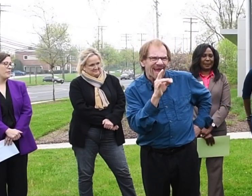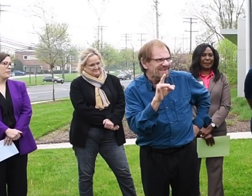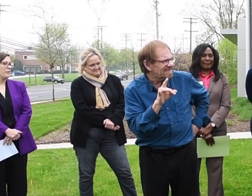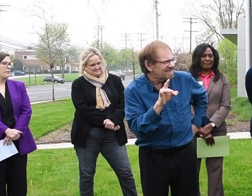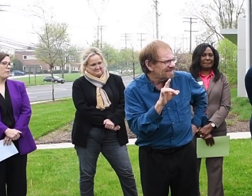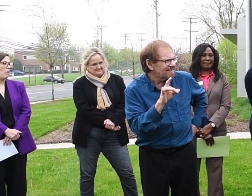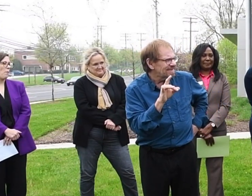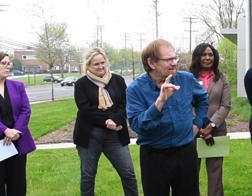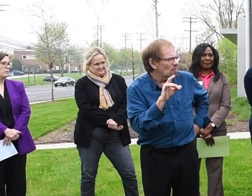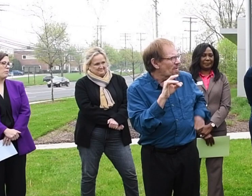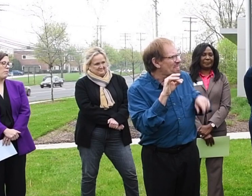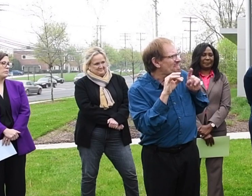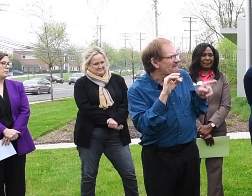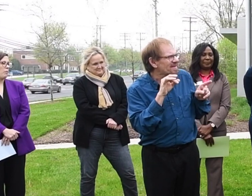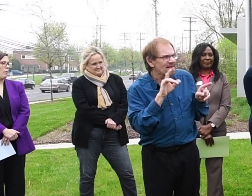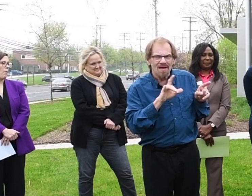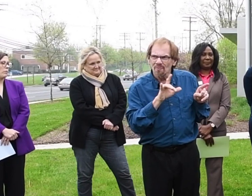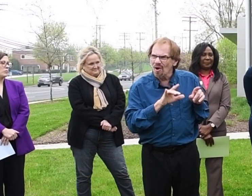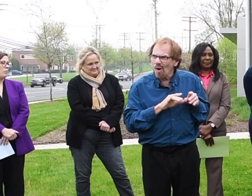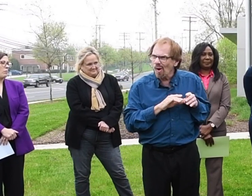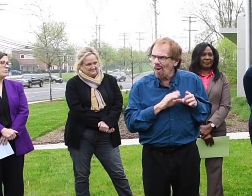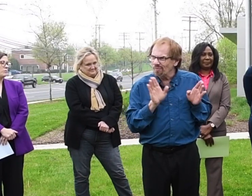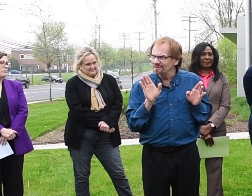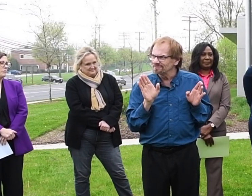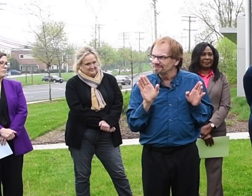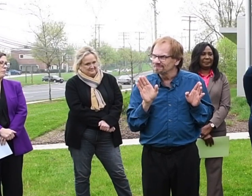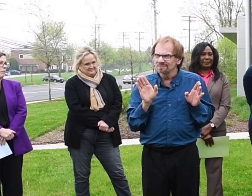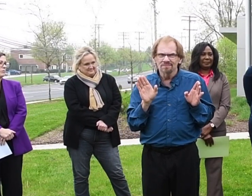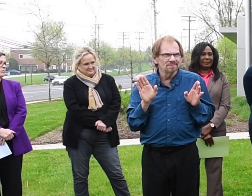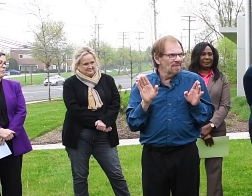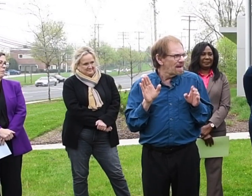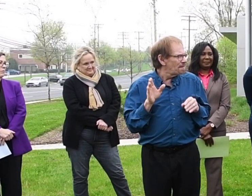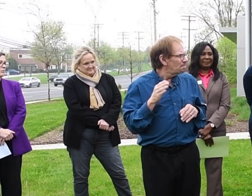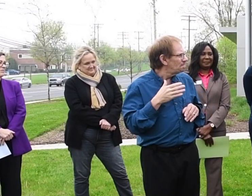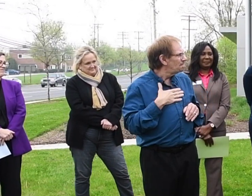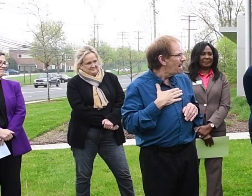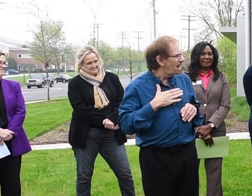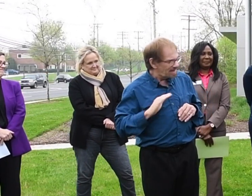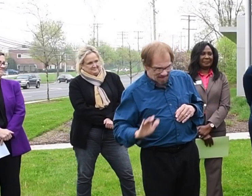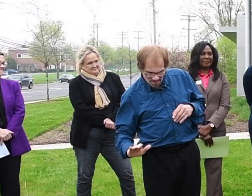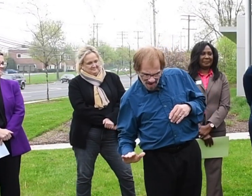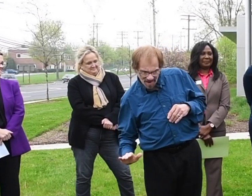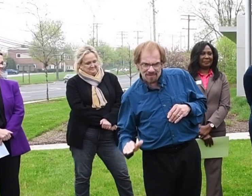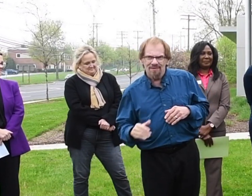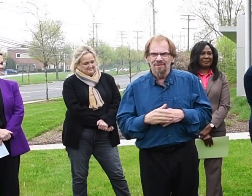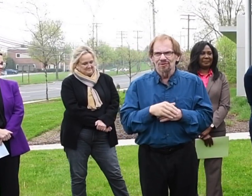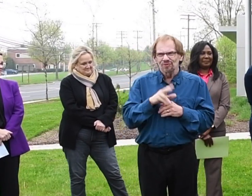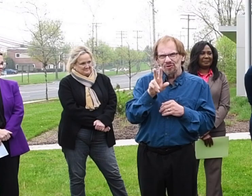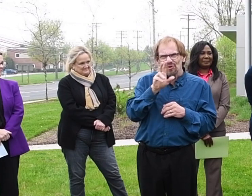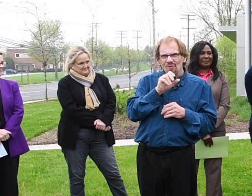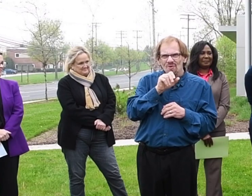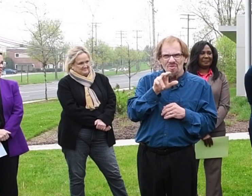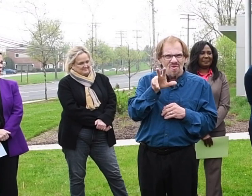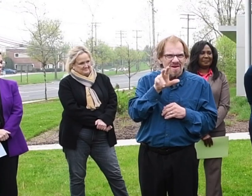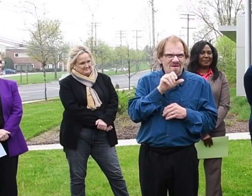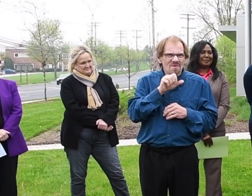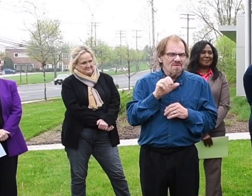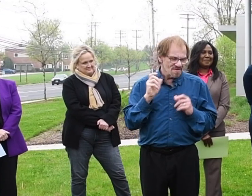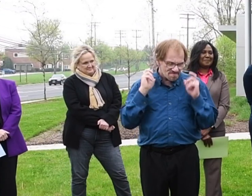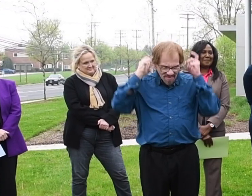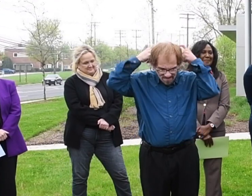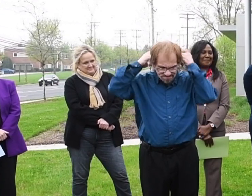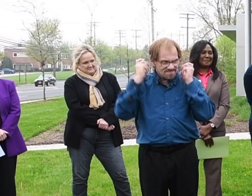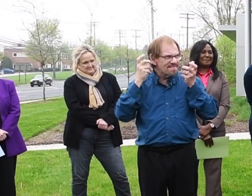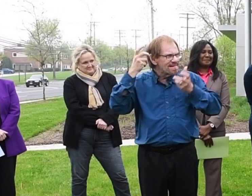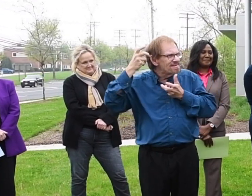this library opened, and my little man, he was 2.5, 3 at the time, was on my neck. We were